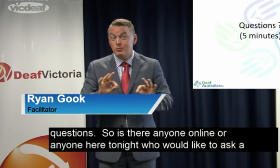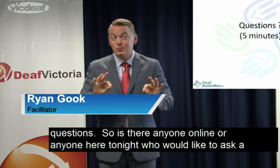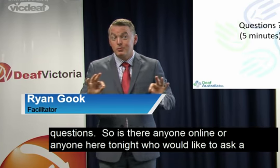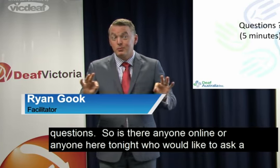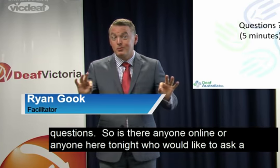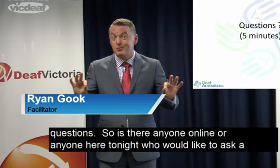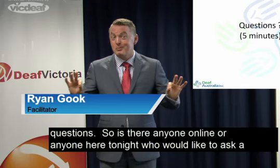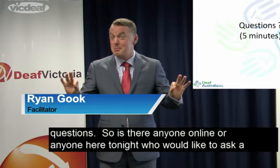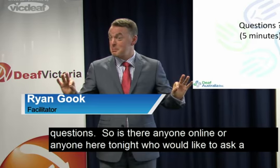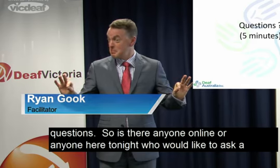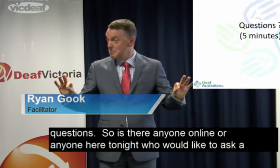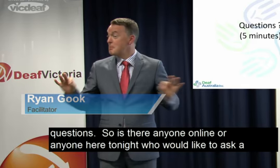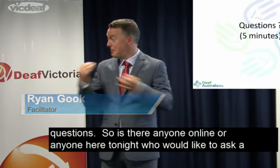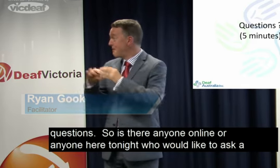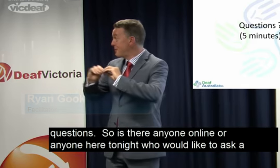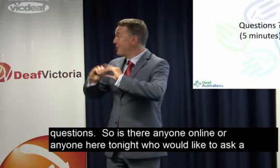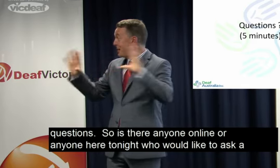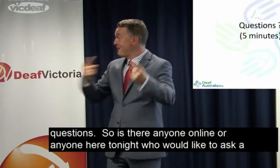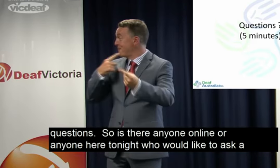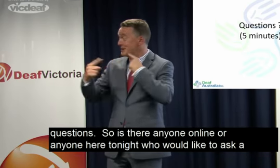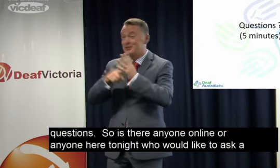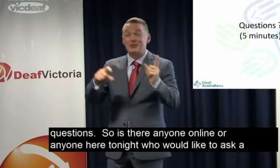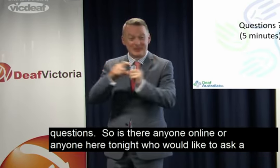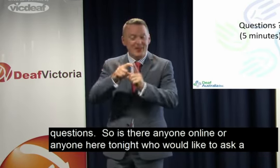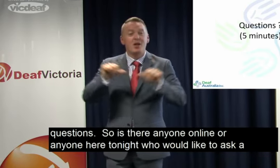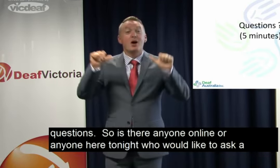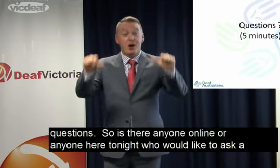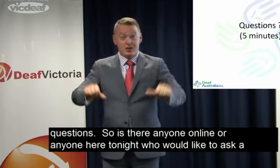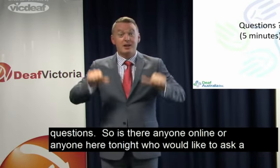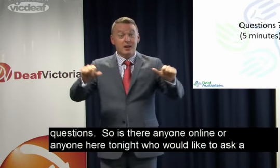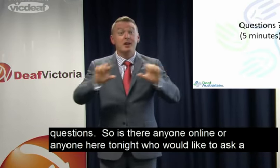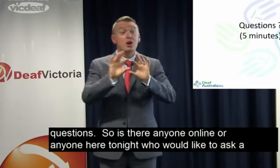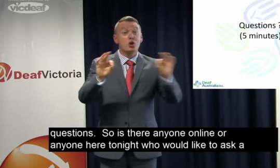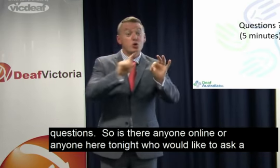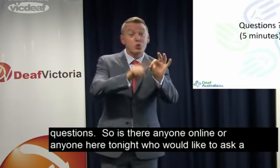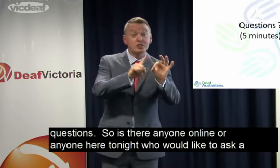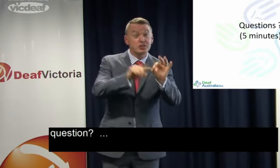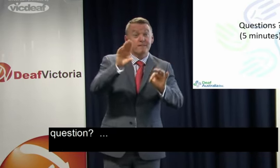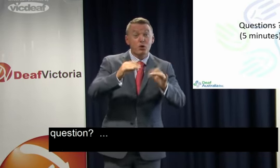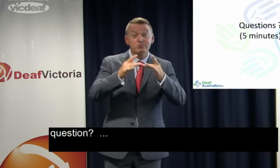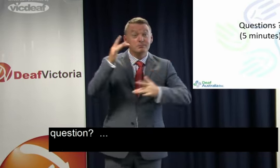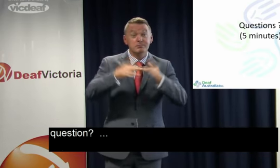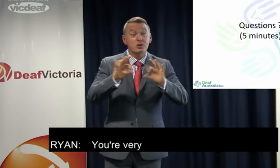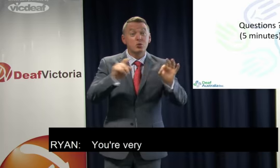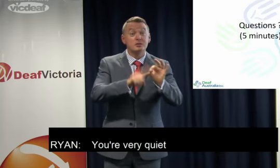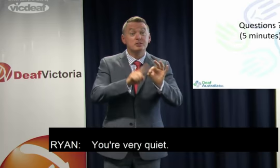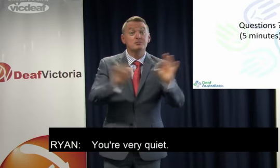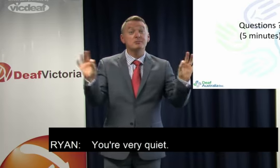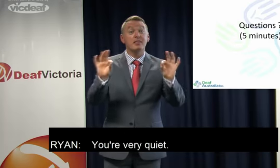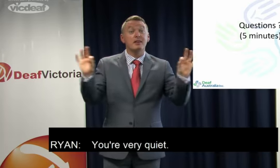It seems very quiet. Well, obviously the information was very clear, Todd. If there's no questions from